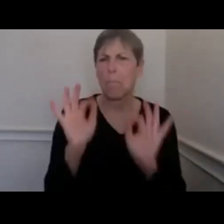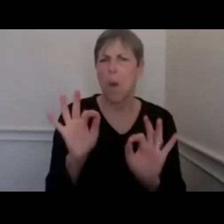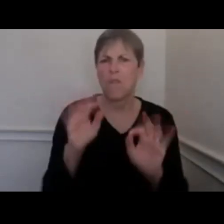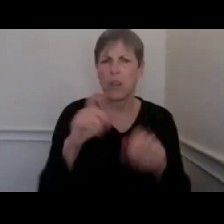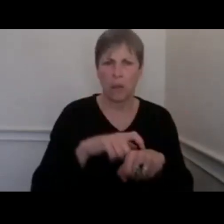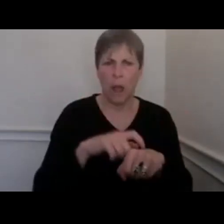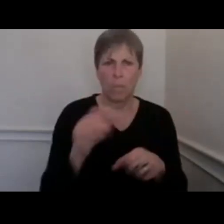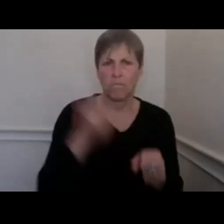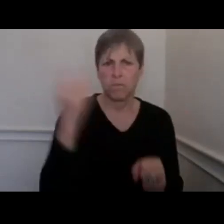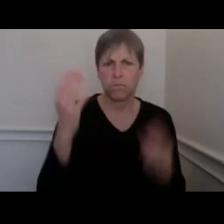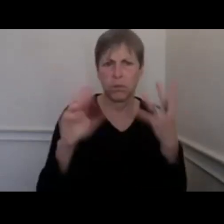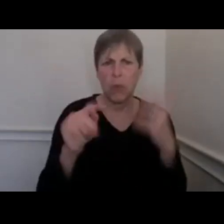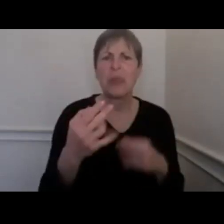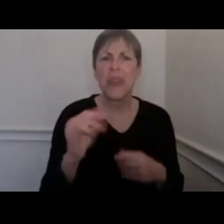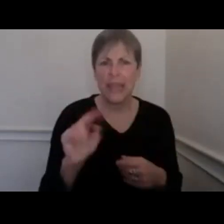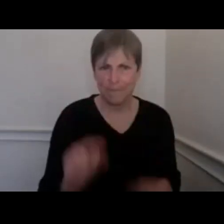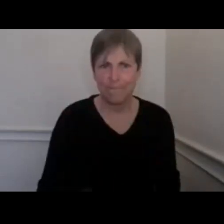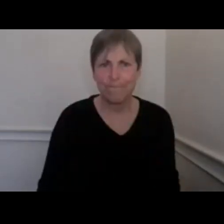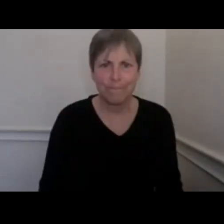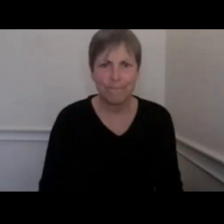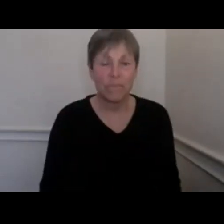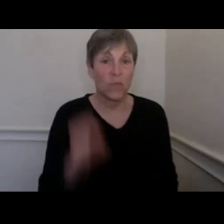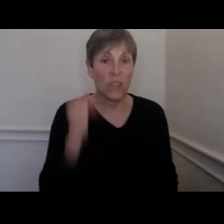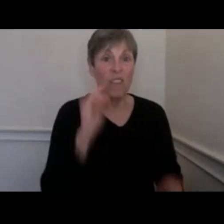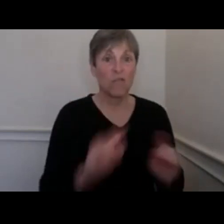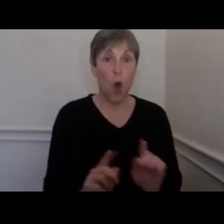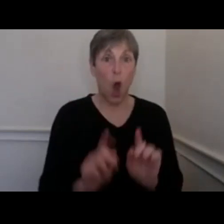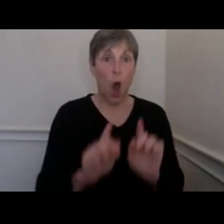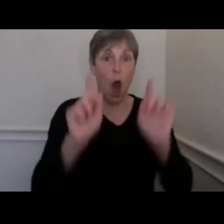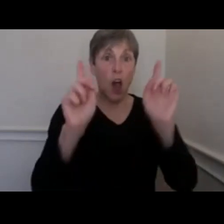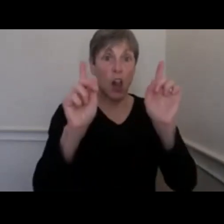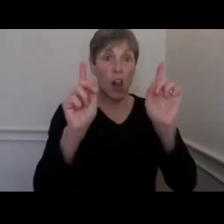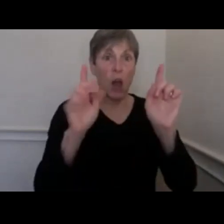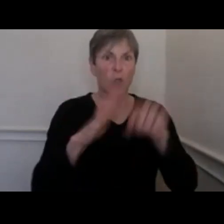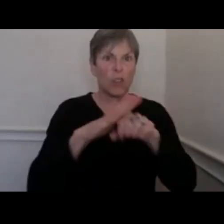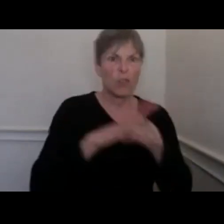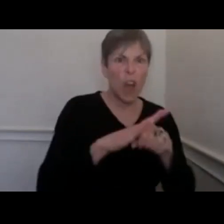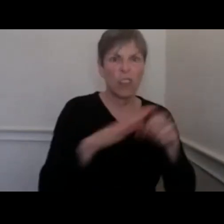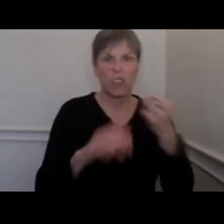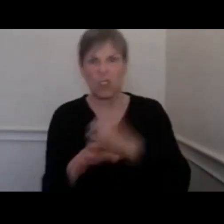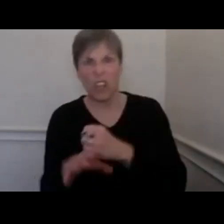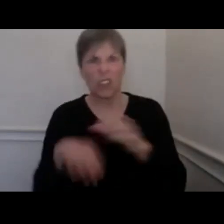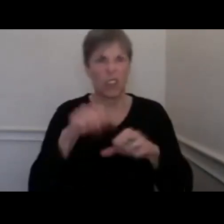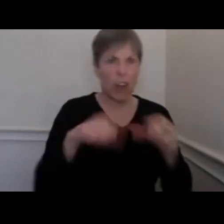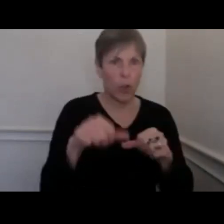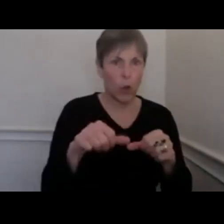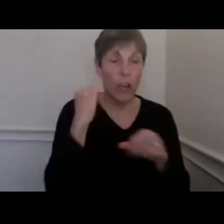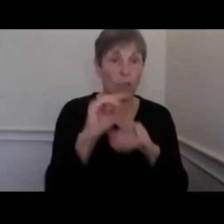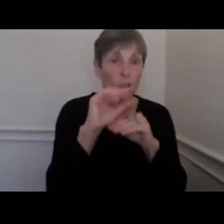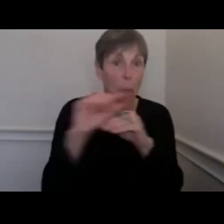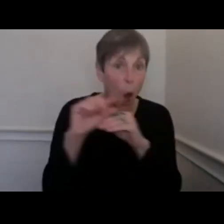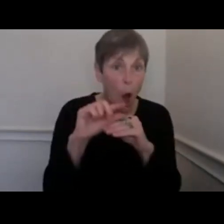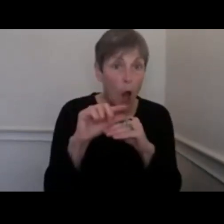thinning this basil. If they're getting taller, they're going to be stressing each other out. If they're smaller, totally option,